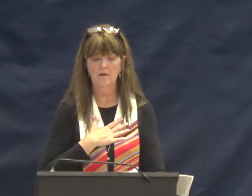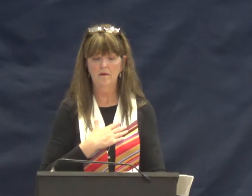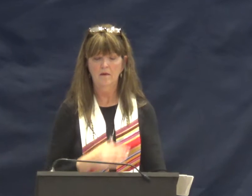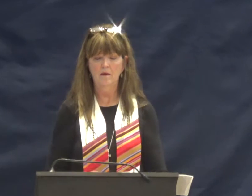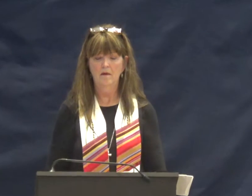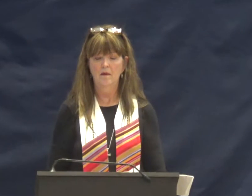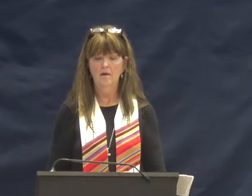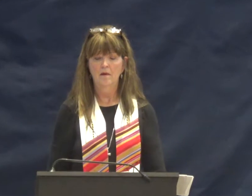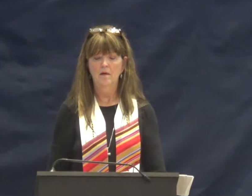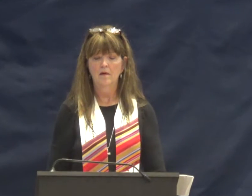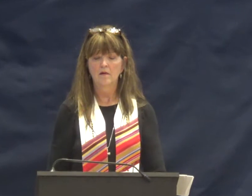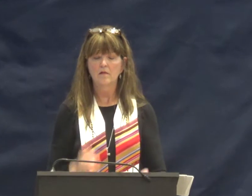suffer. Well,